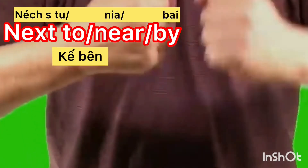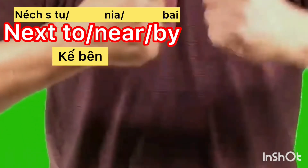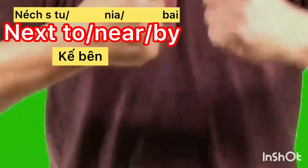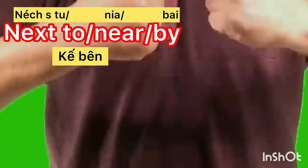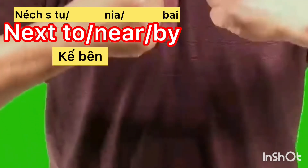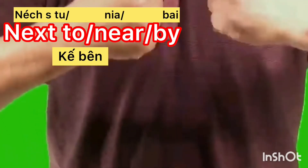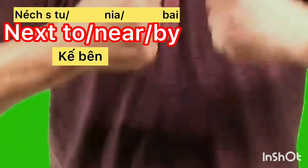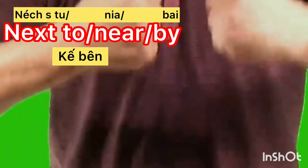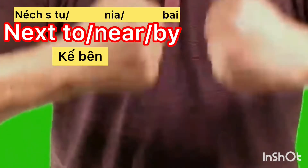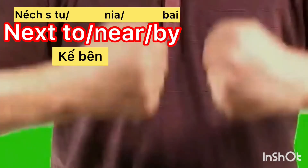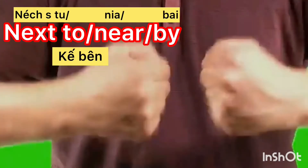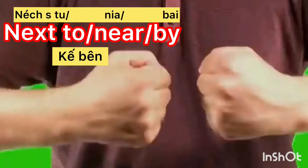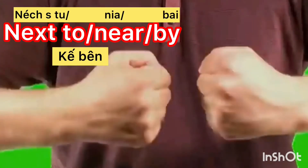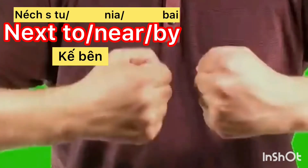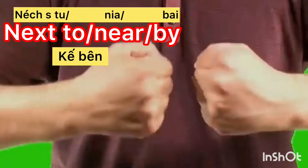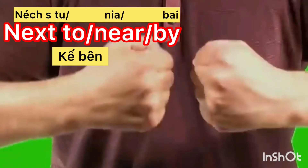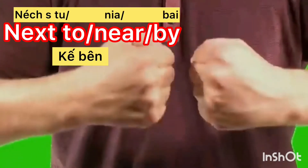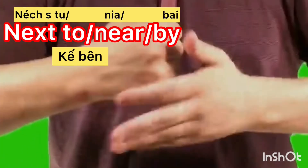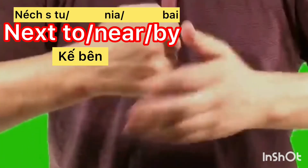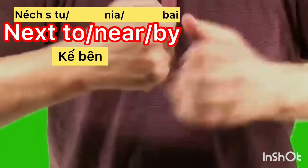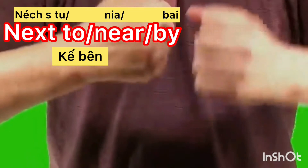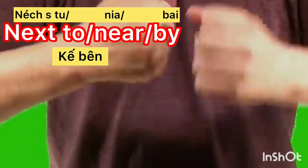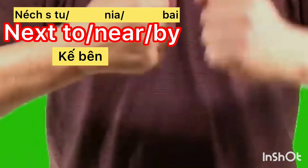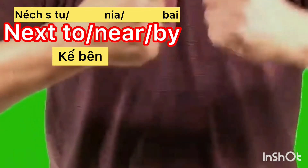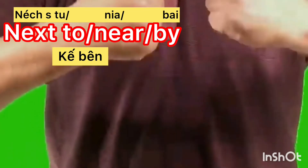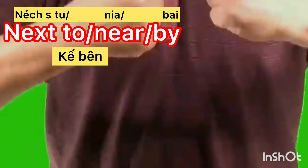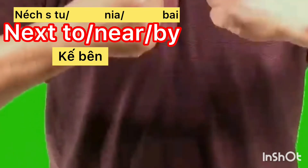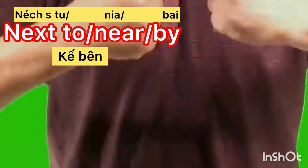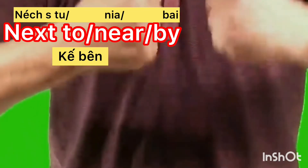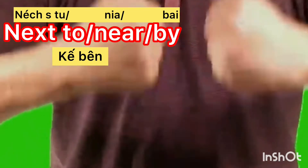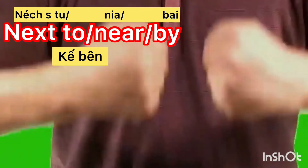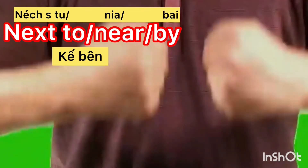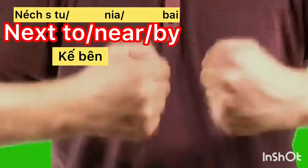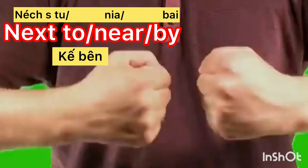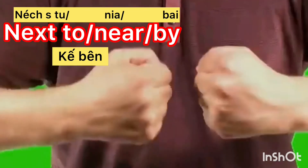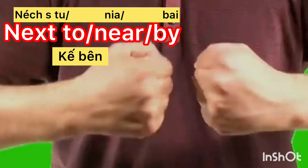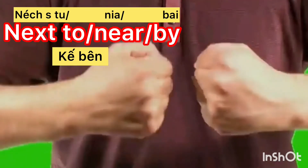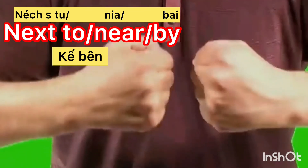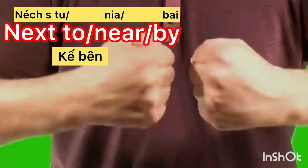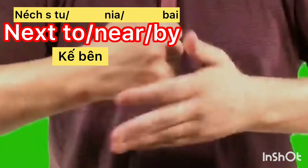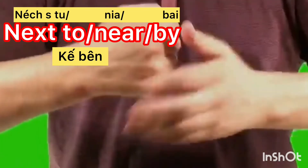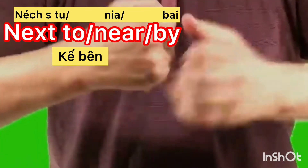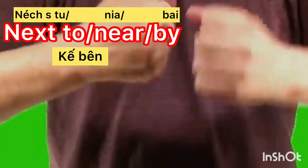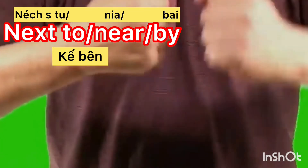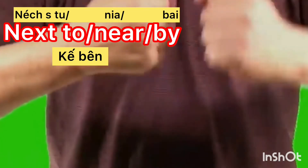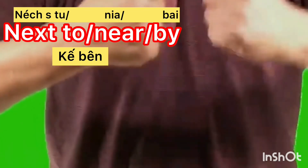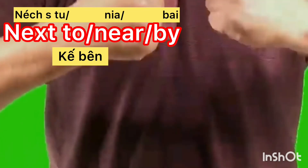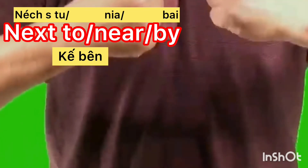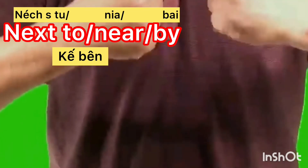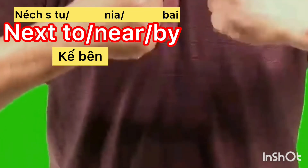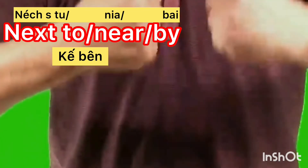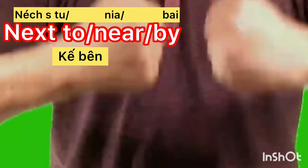to. Near. By. Next to. Near. By. Next